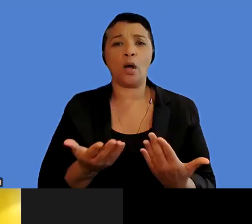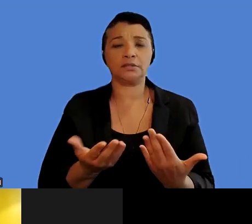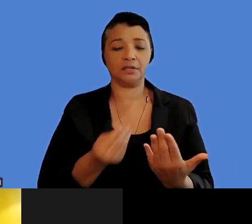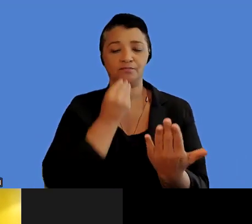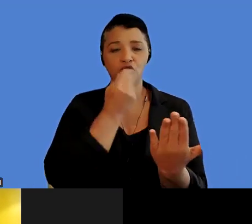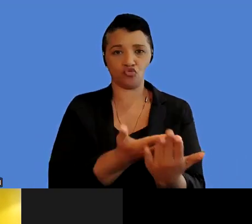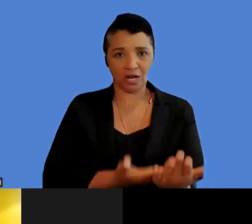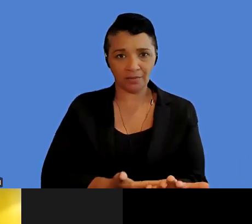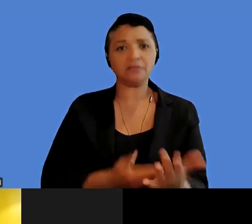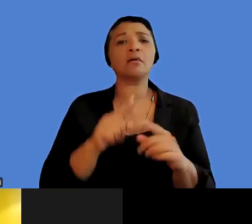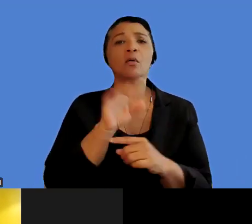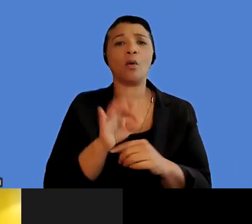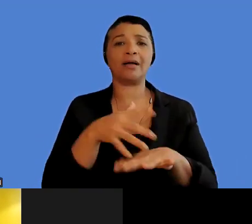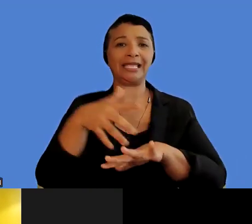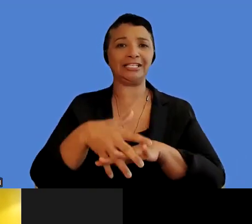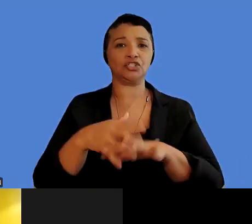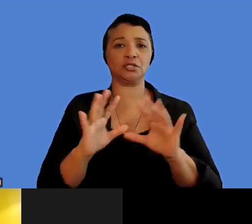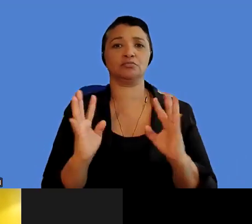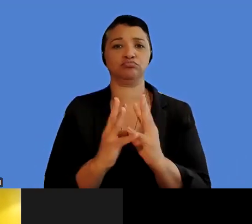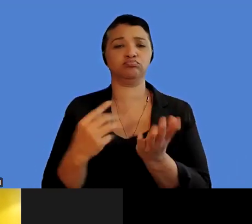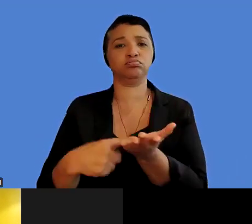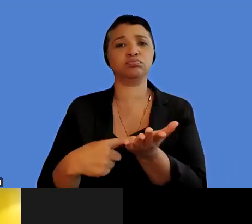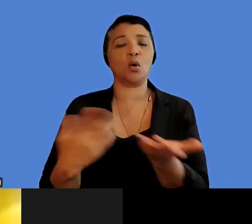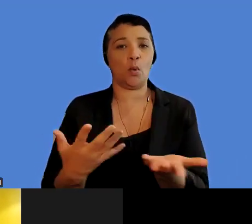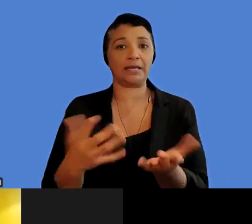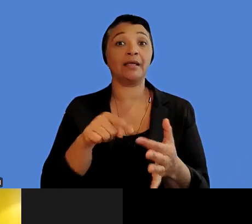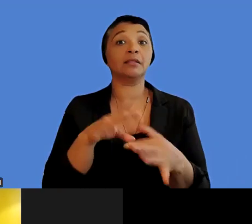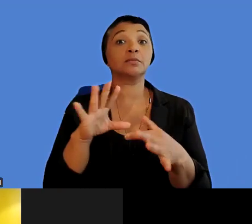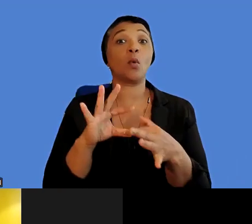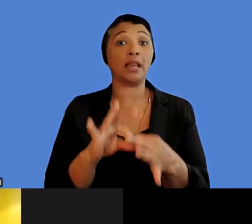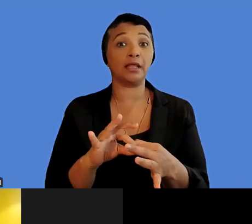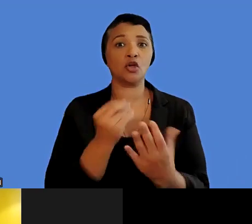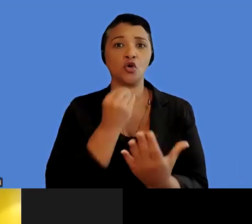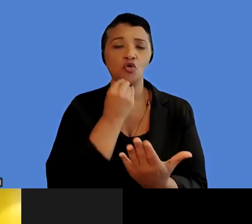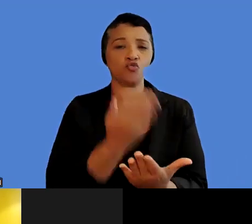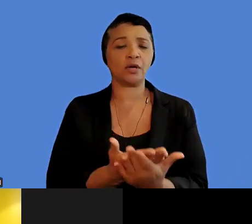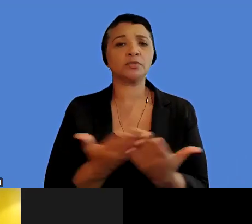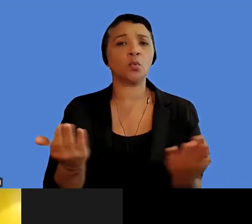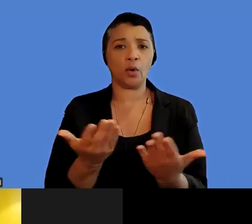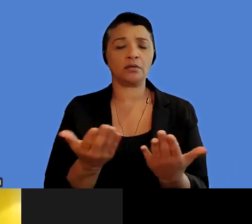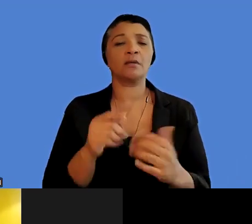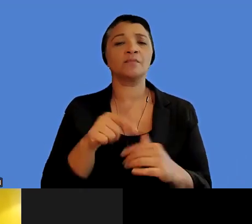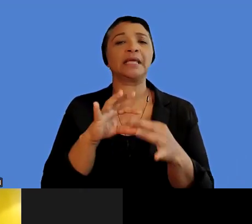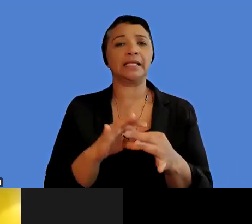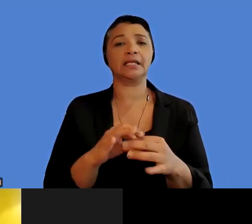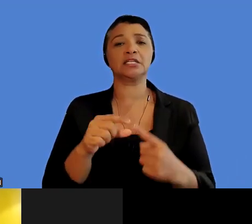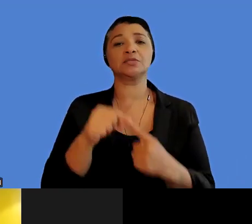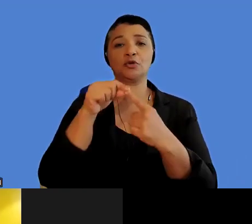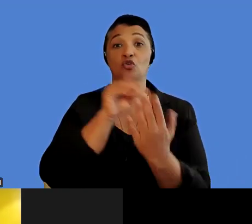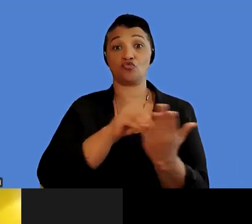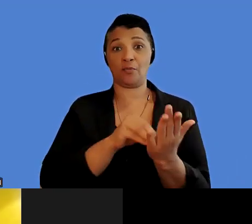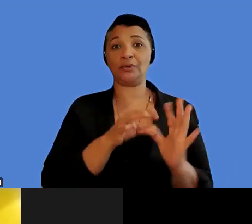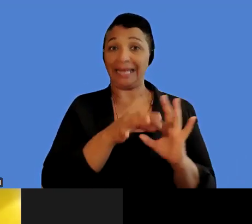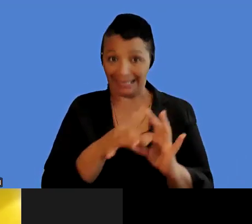indigenous engagement, talking especially about the recommendations made by the Special Rapporteur on Indigenous